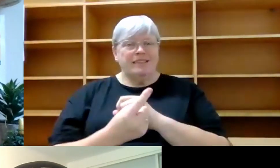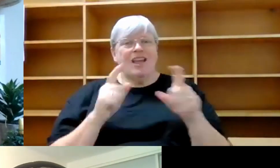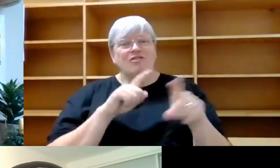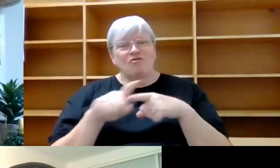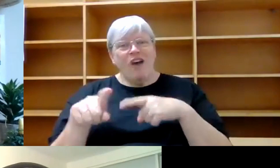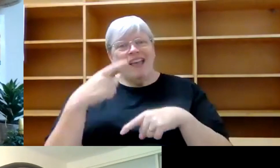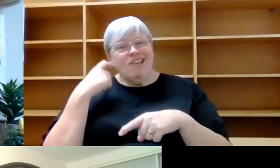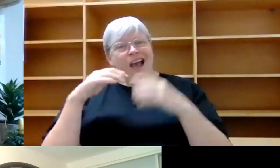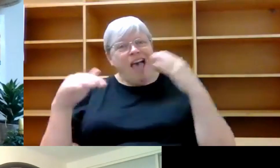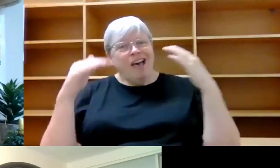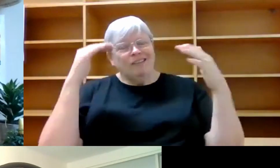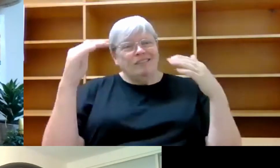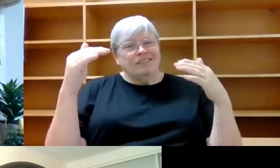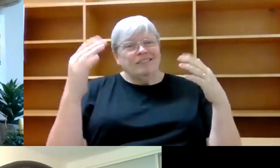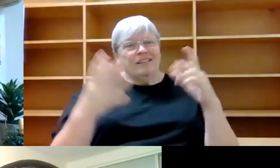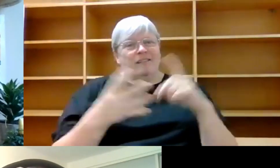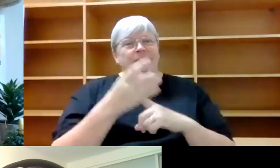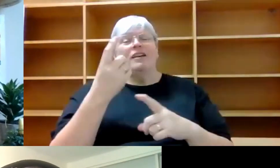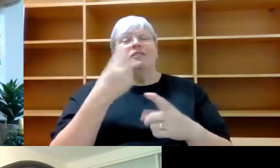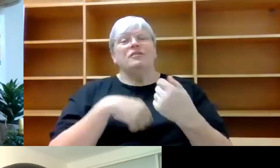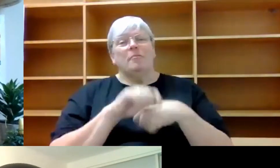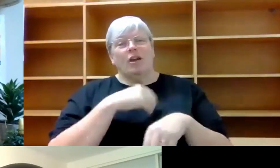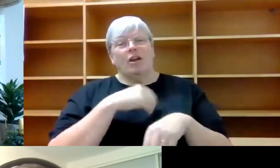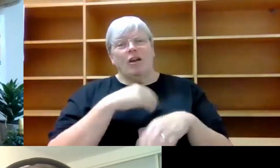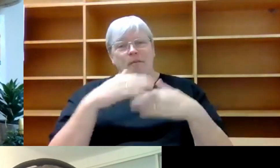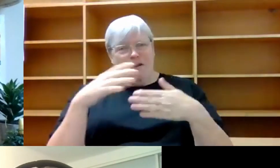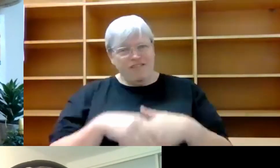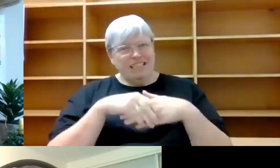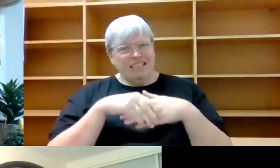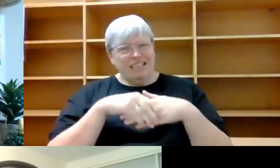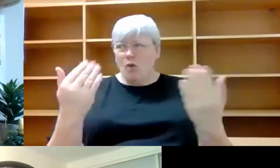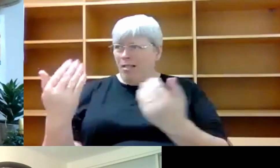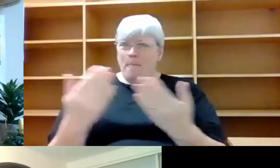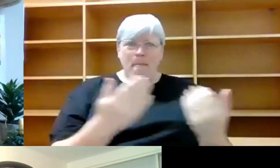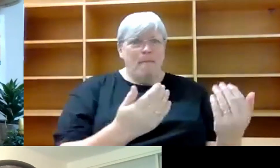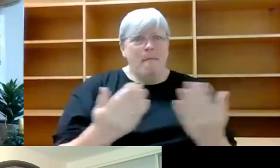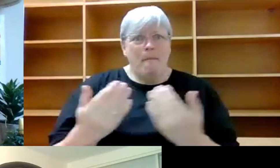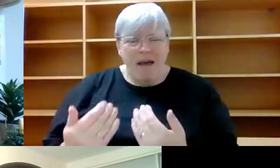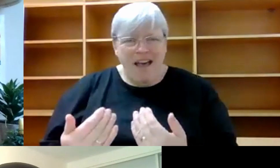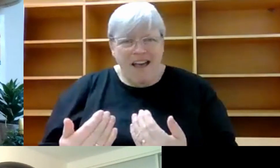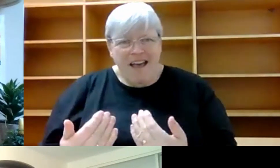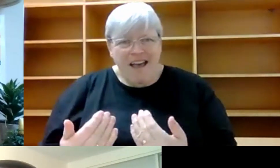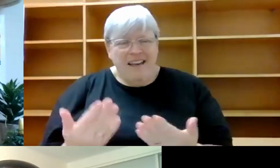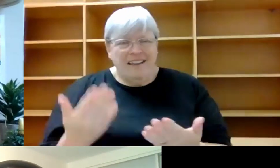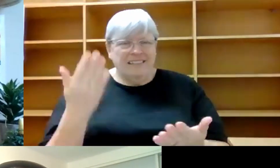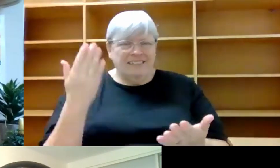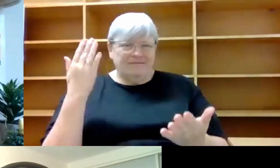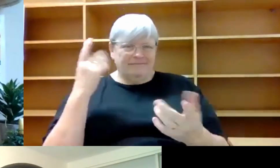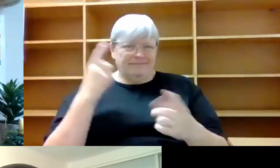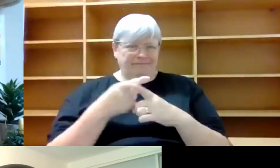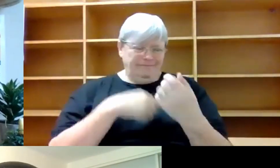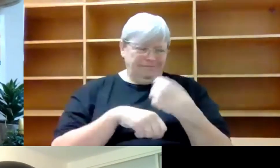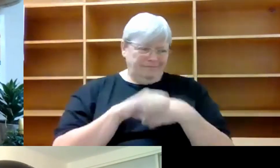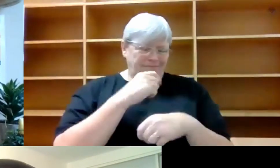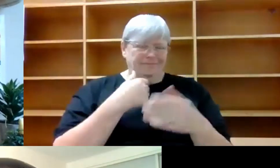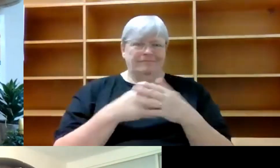adult fiction, I found a more friendly place and I was welcomed, very much so. I mean, all of a sudden I started to get